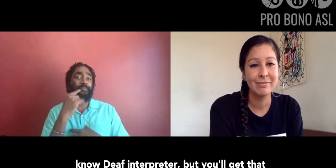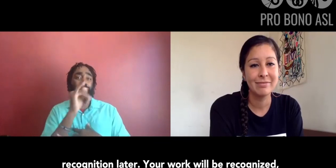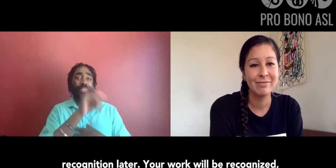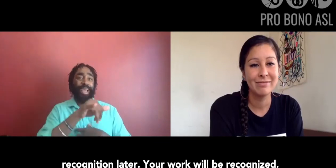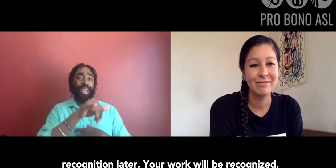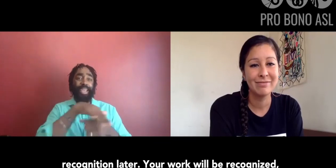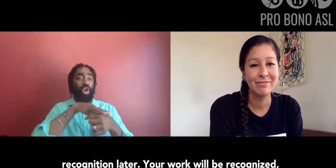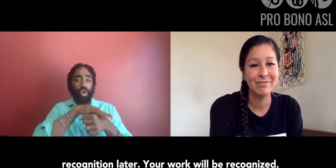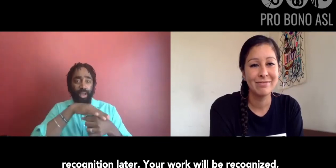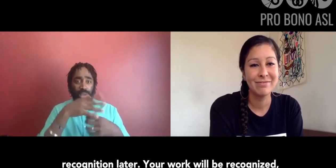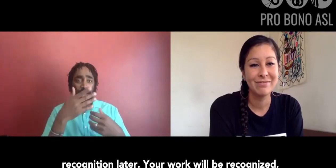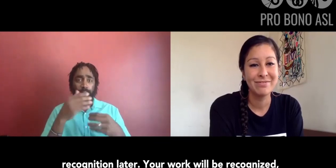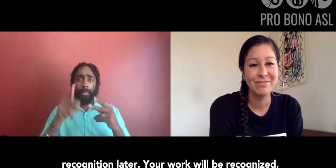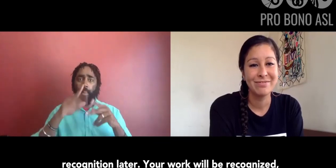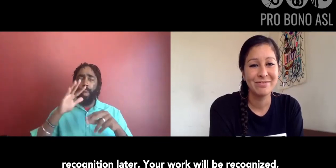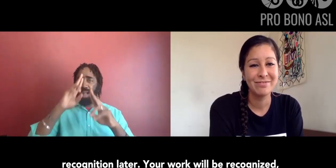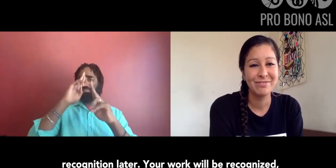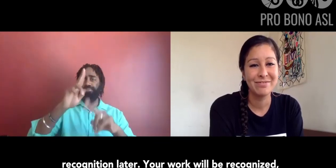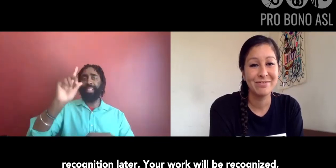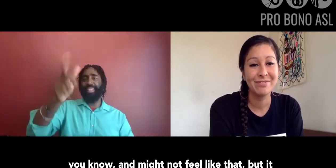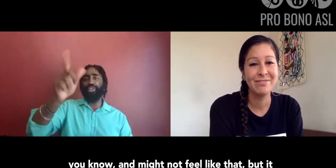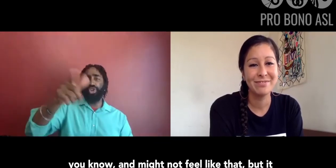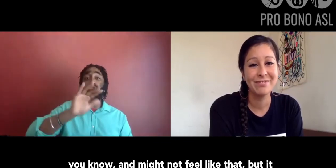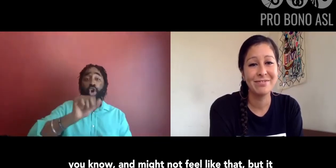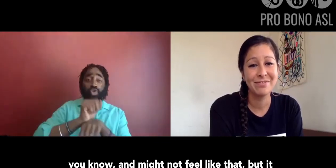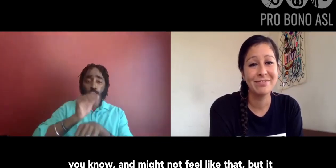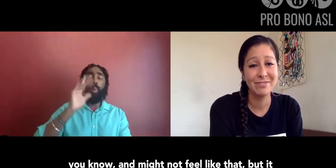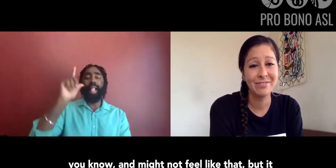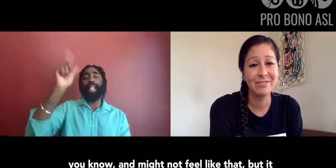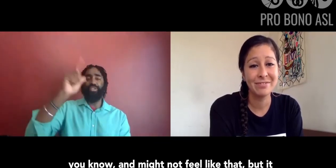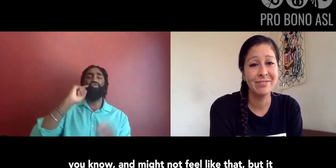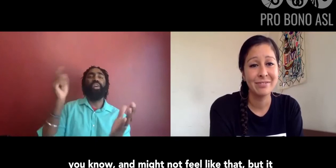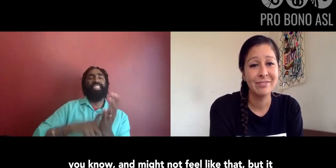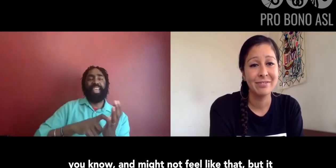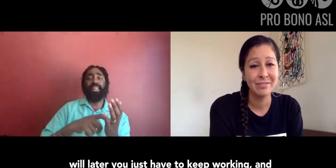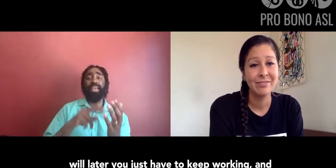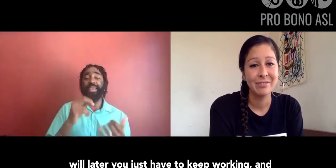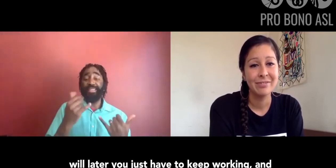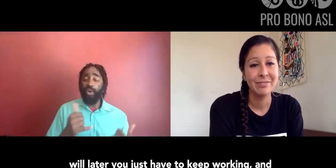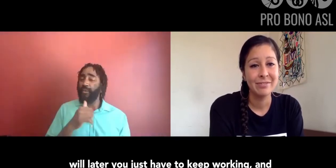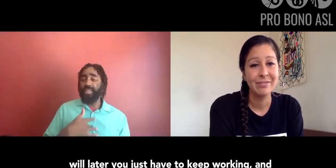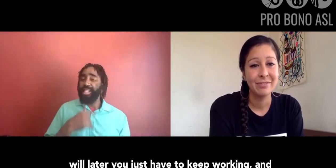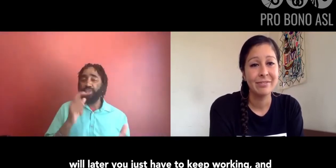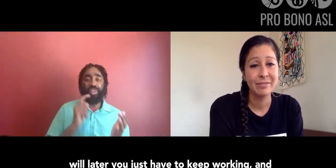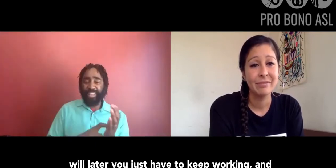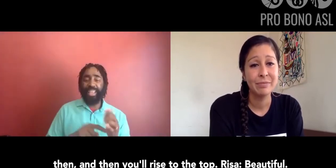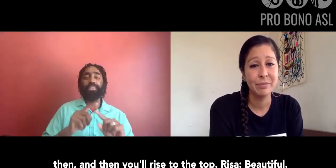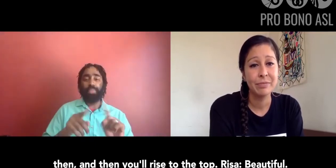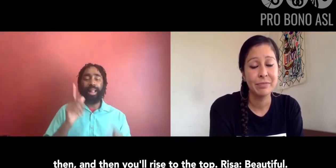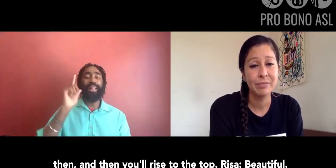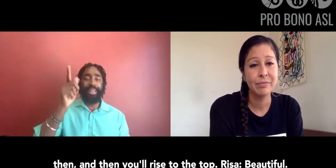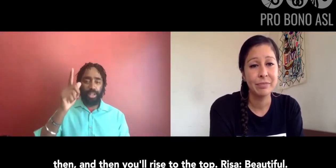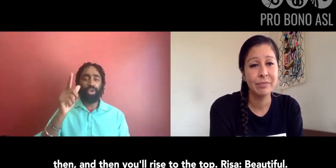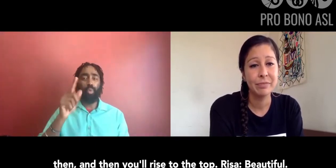you'll get that recognition later. Your work will be recognized. It might not feel like that, but it will later. You just have to keep working, and